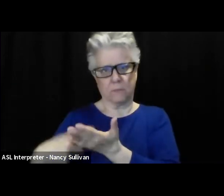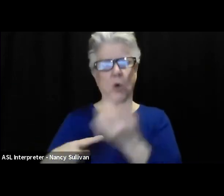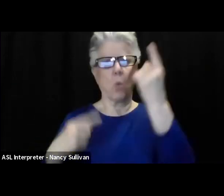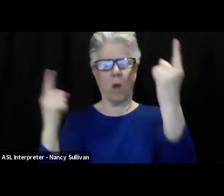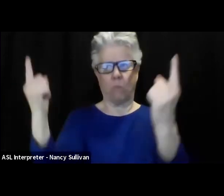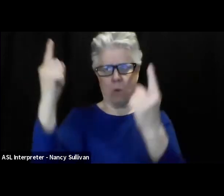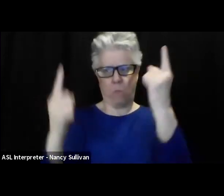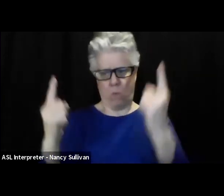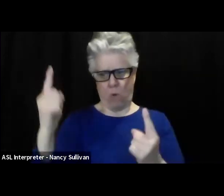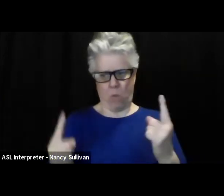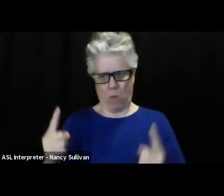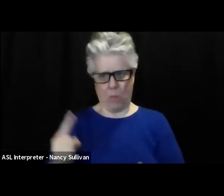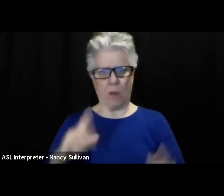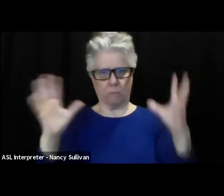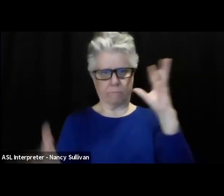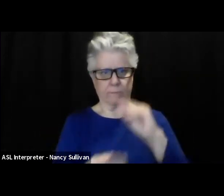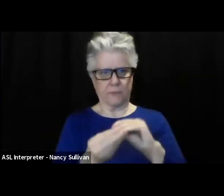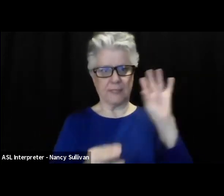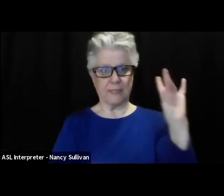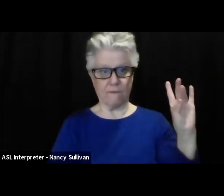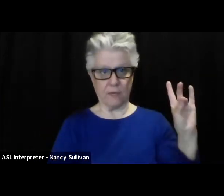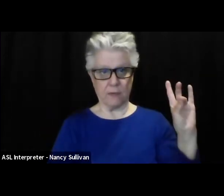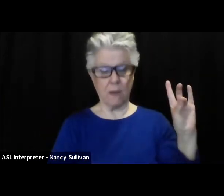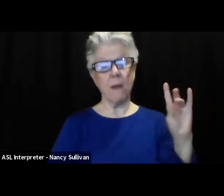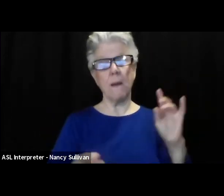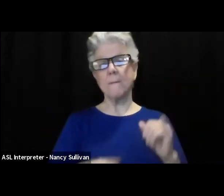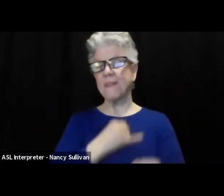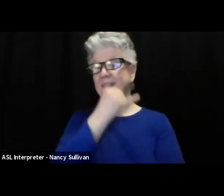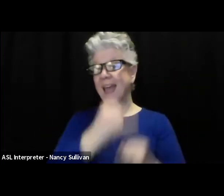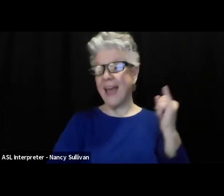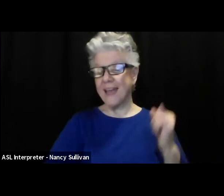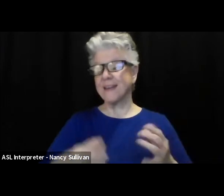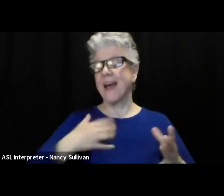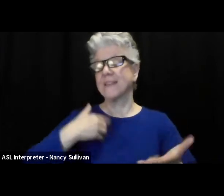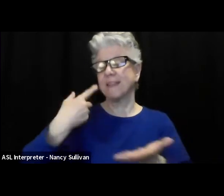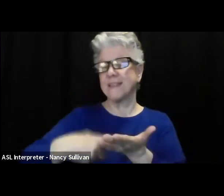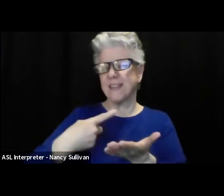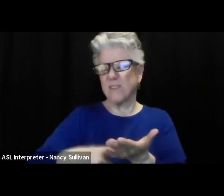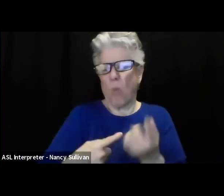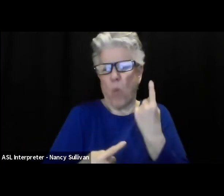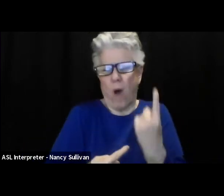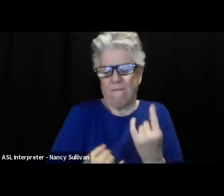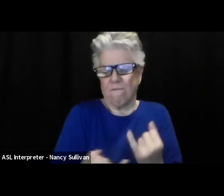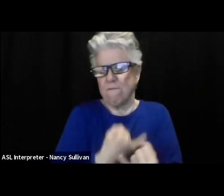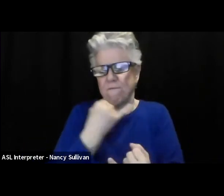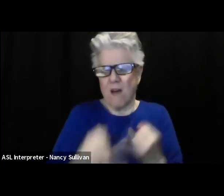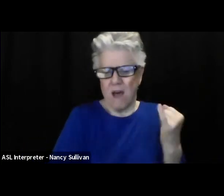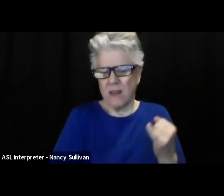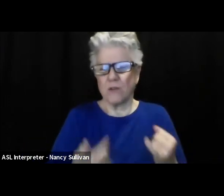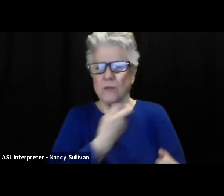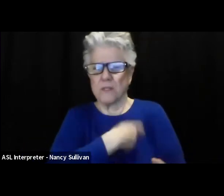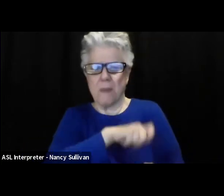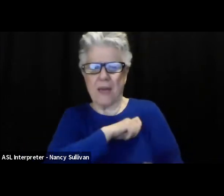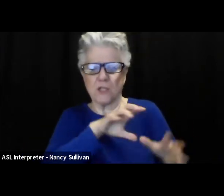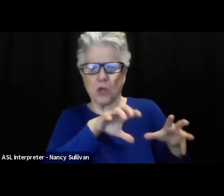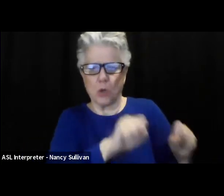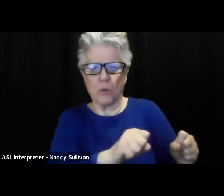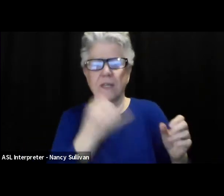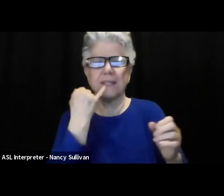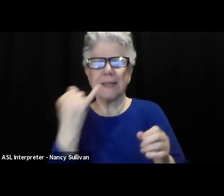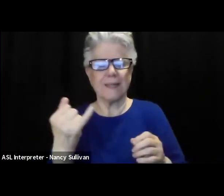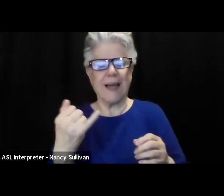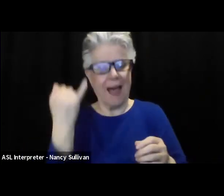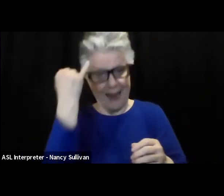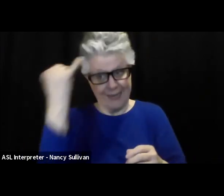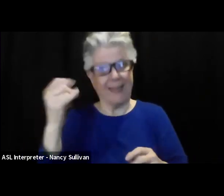one. However, it concludes with a discussion of one final Spanish colonialist claim, which is left